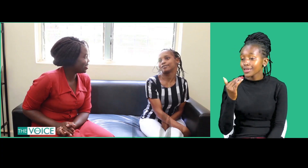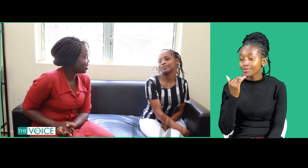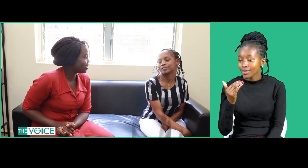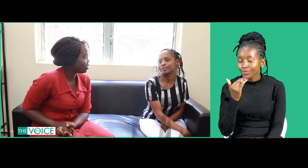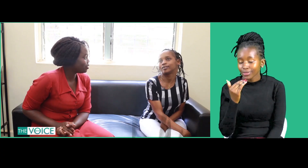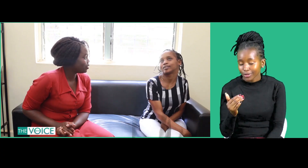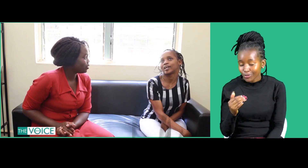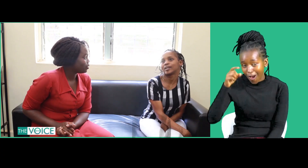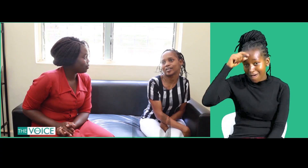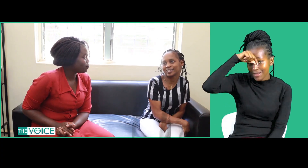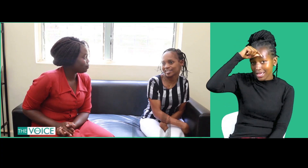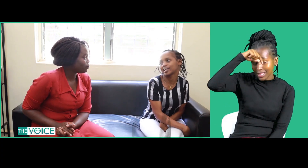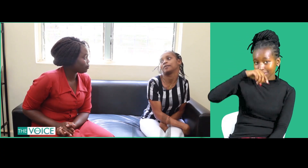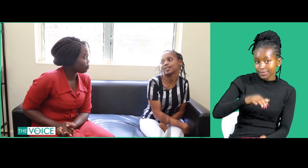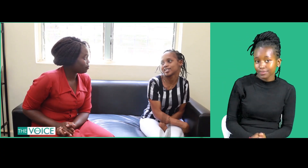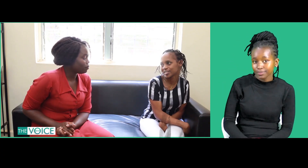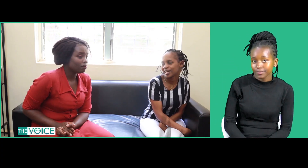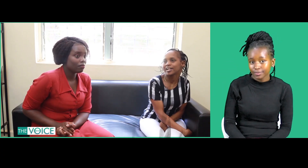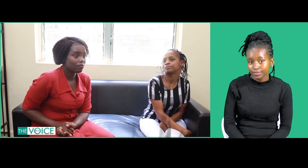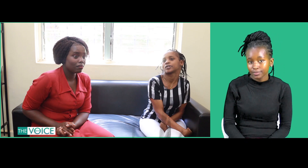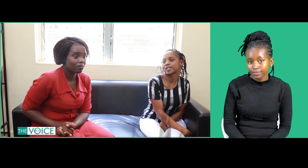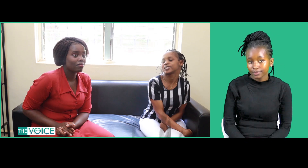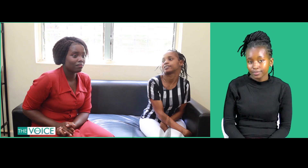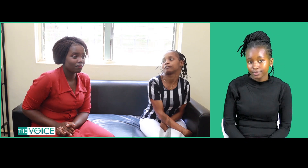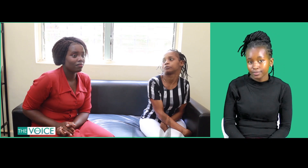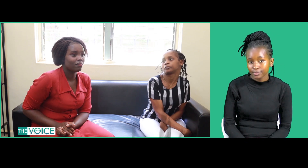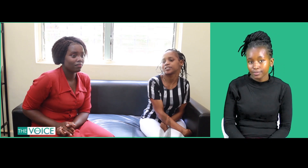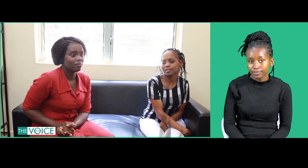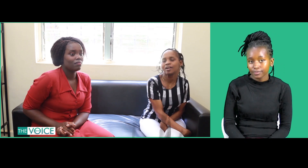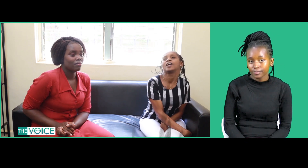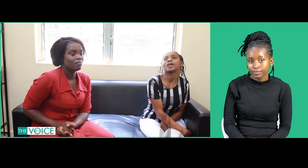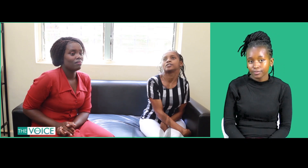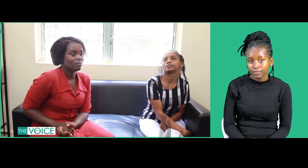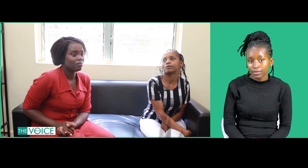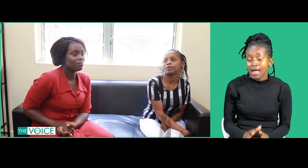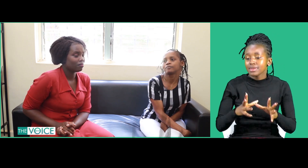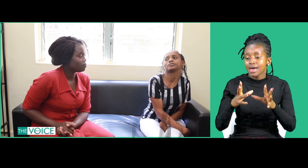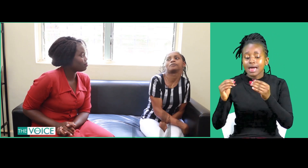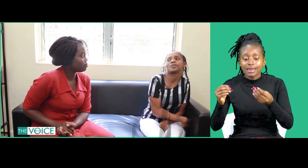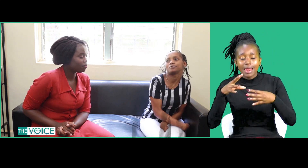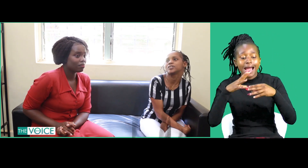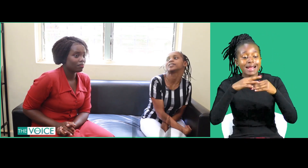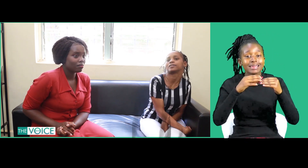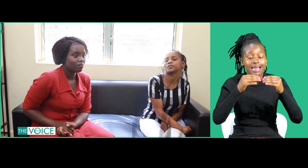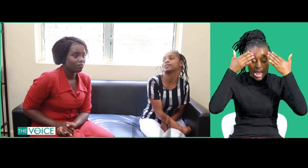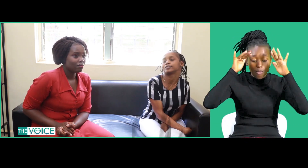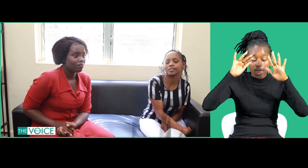I do create awareness in matters of cerebral palsy. As you know, we have so